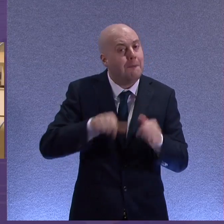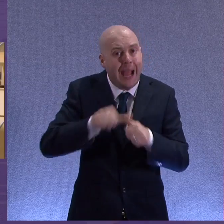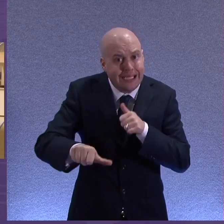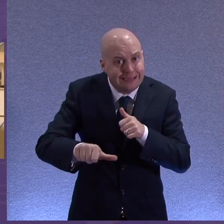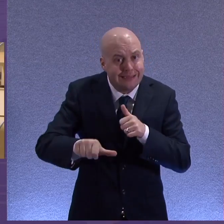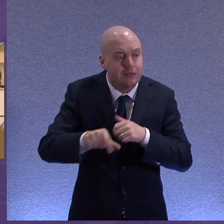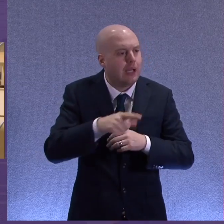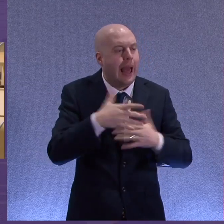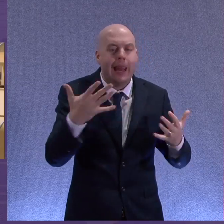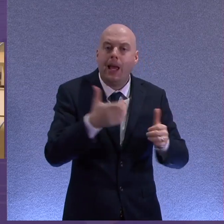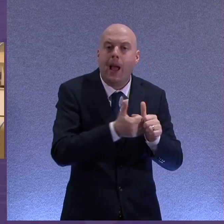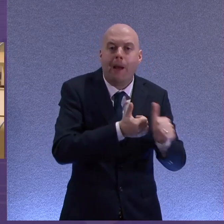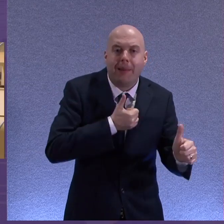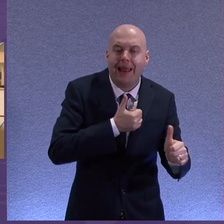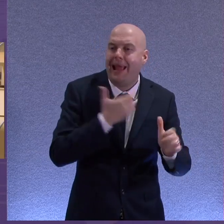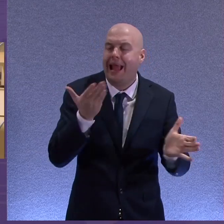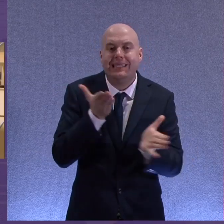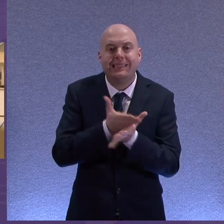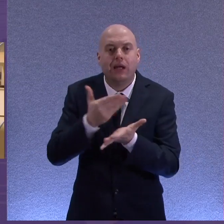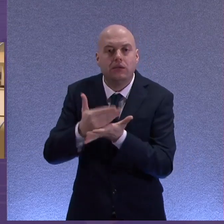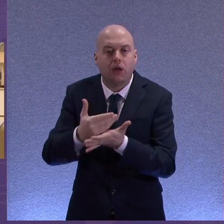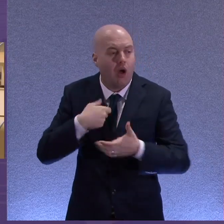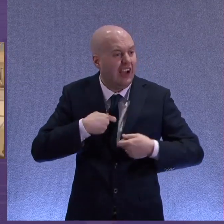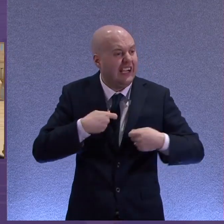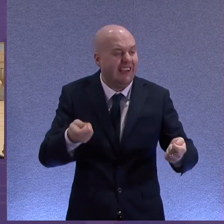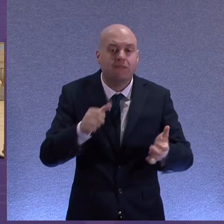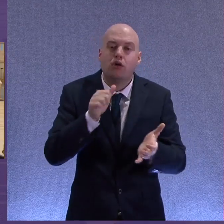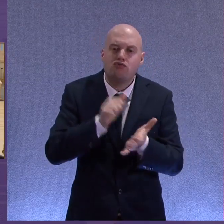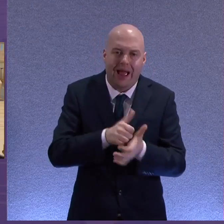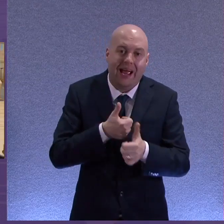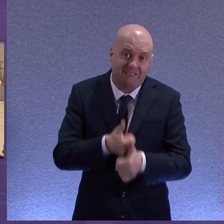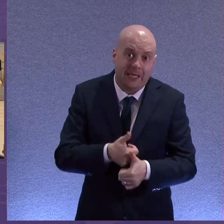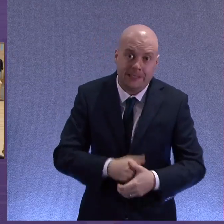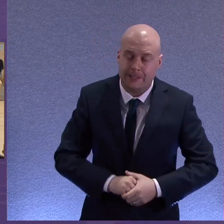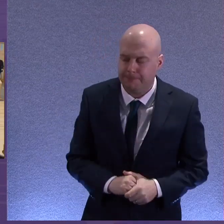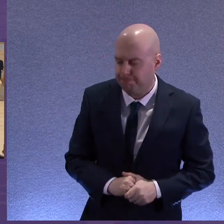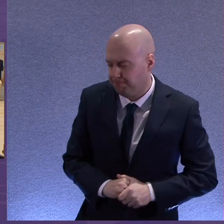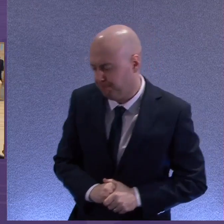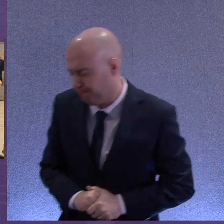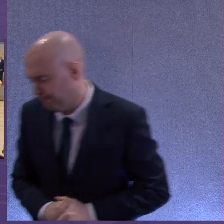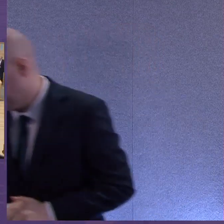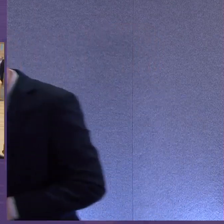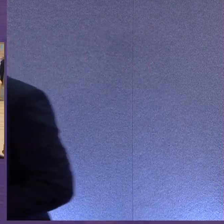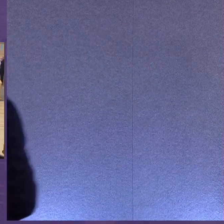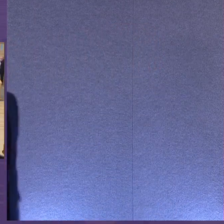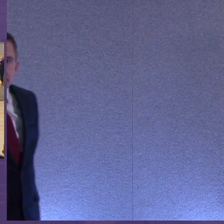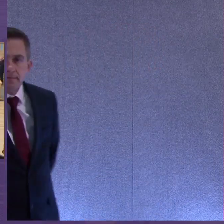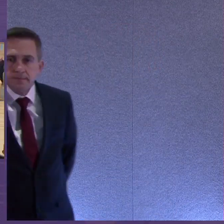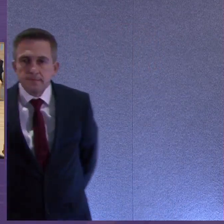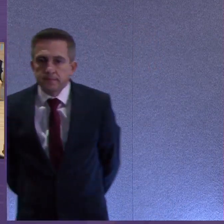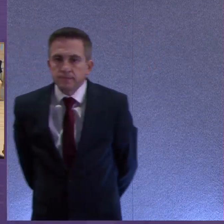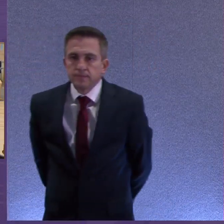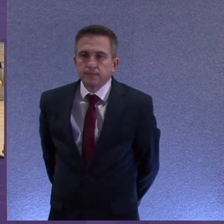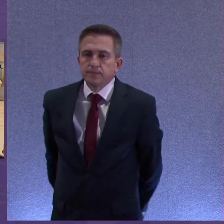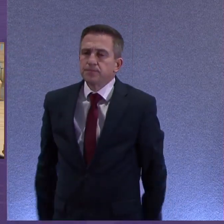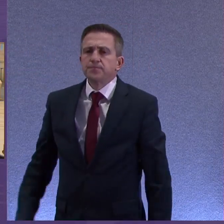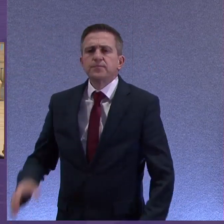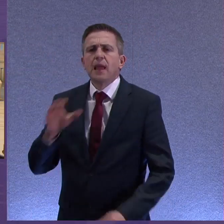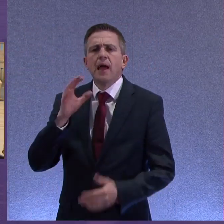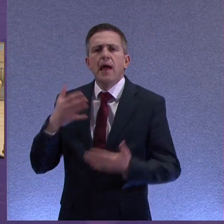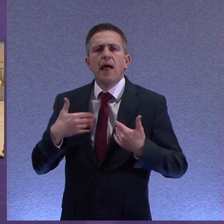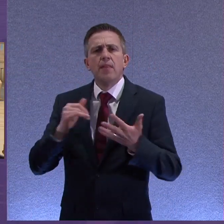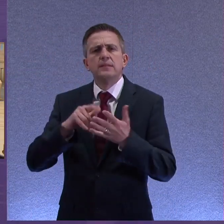the guidance that they need to make the right decisions. Miles Briggs, to be followed by David Stewart. Thank you, Presiding Officer. This is a question for the Health